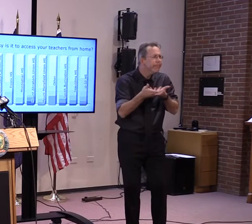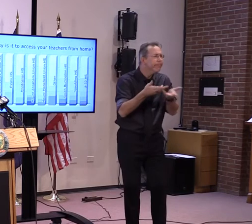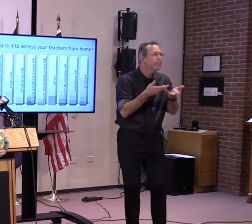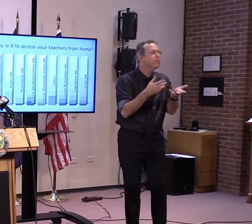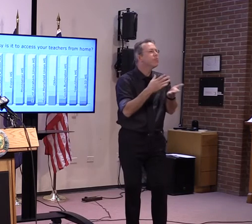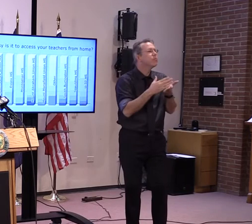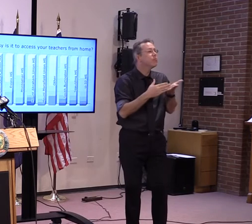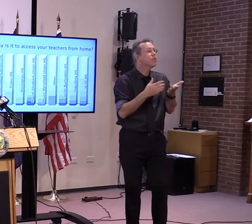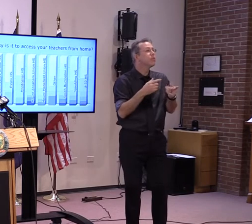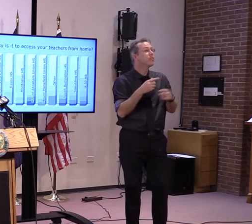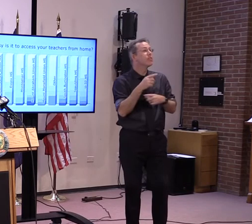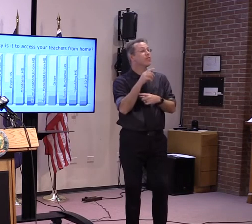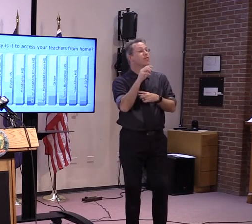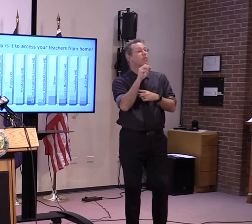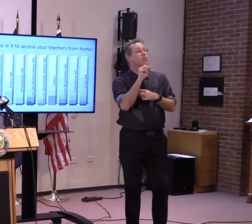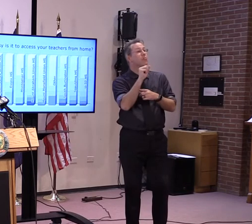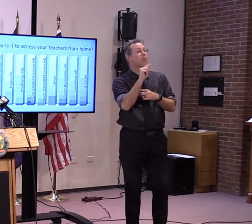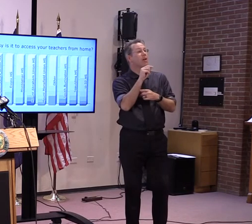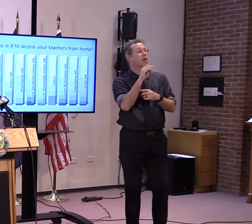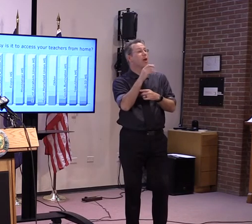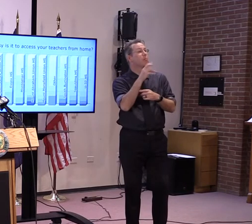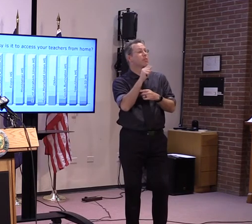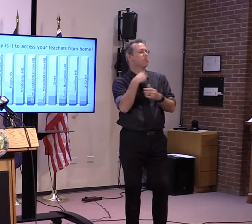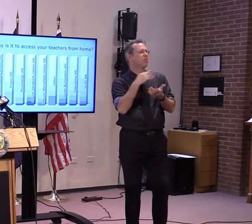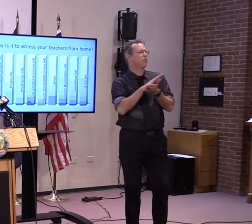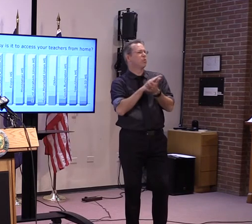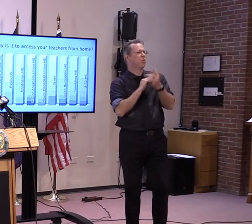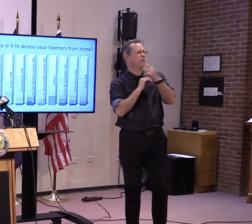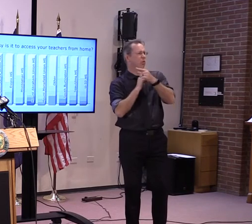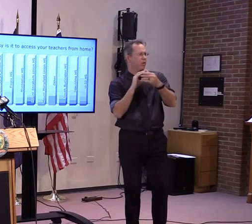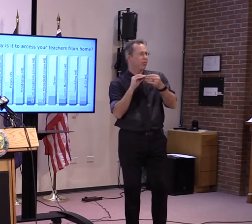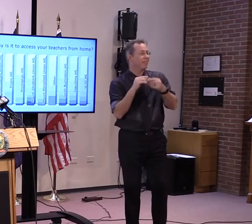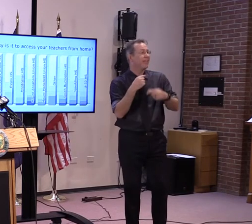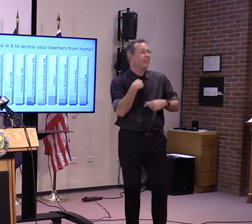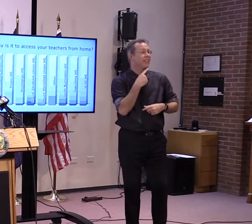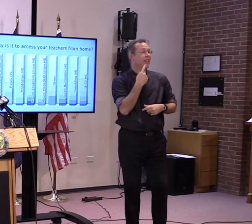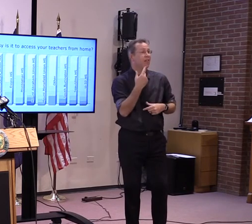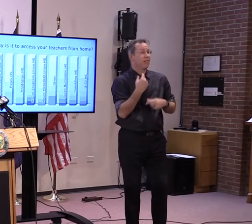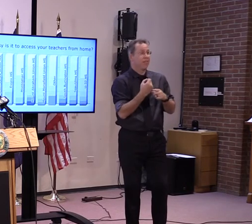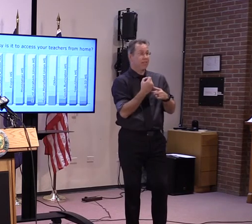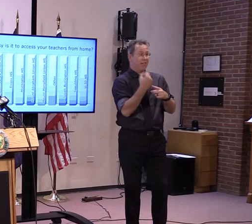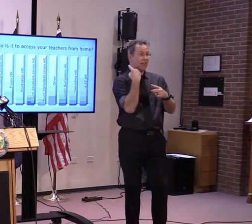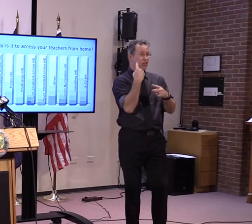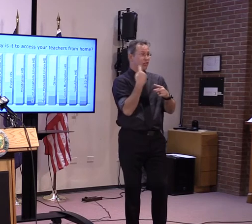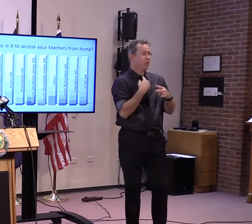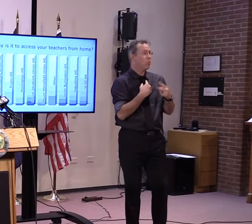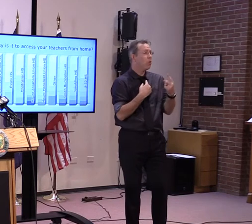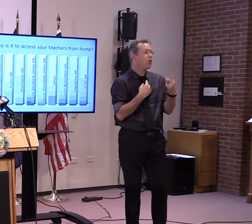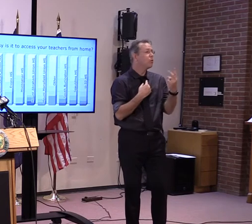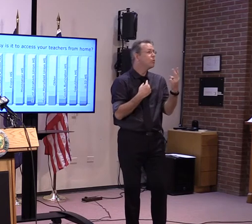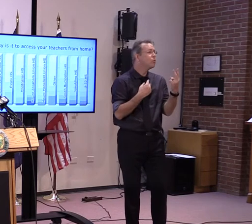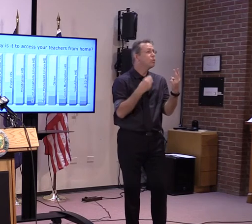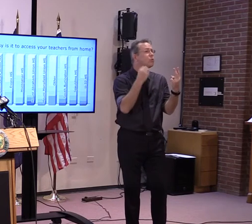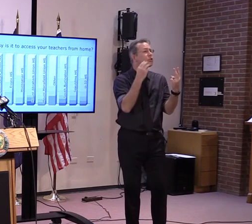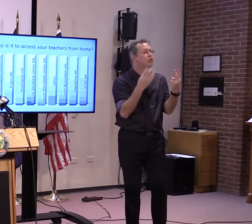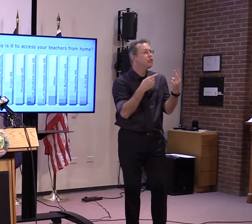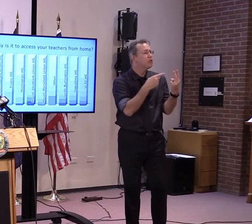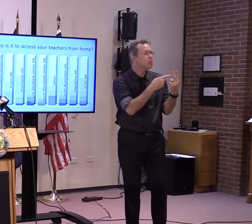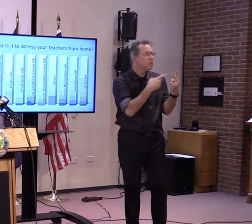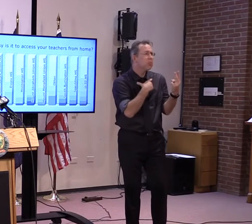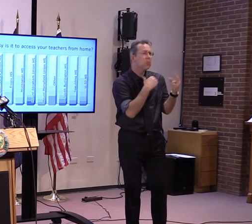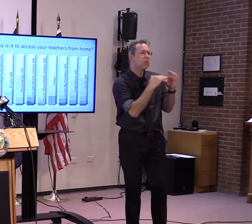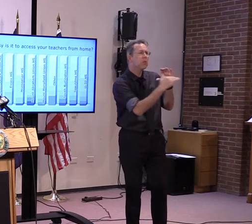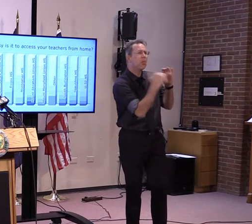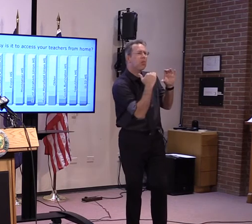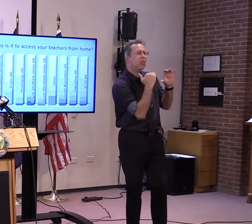is my school. I can say that there, last year I had one or two teachers that I would email them something and they would get back